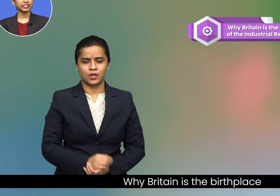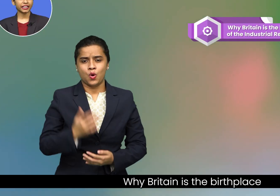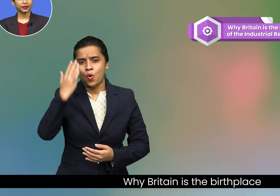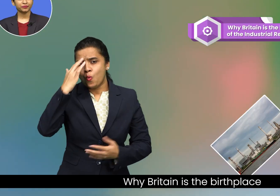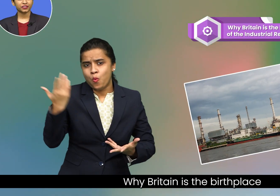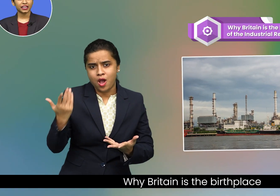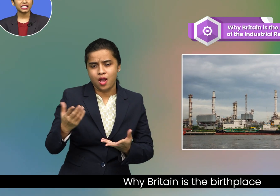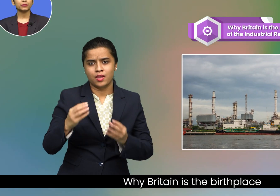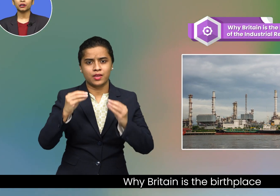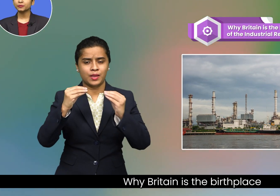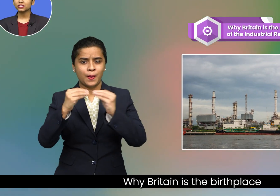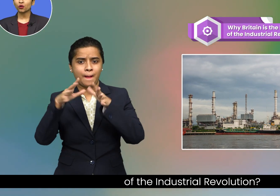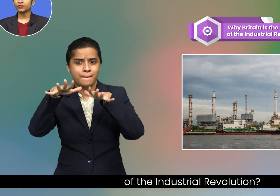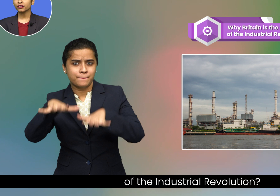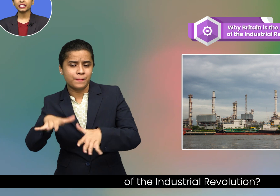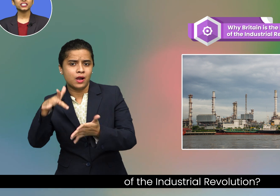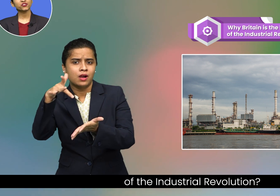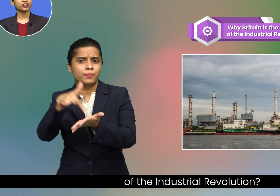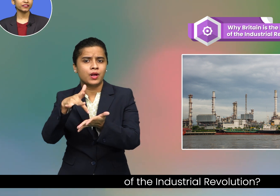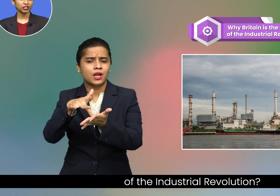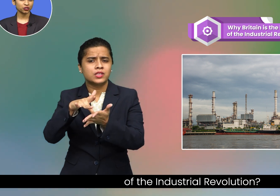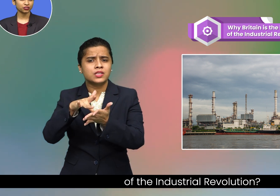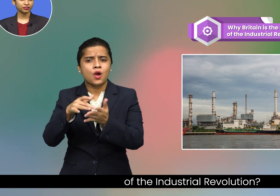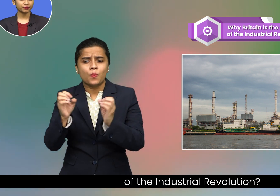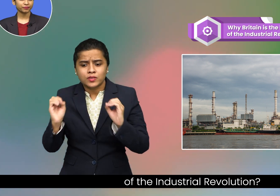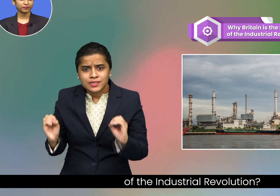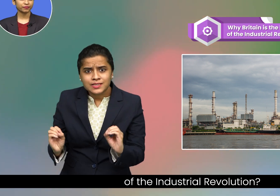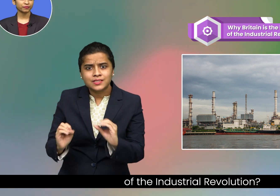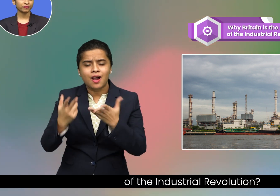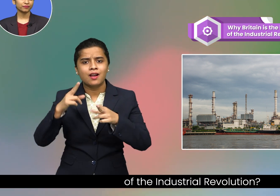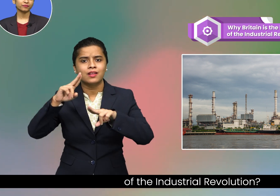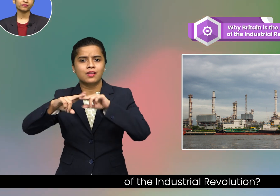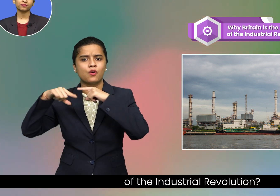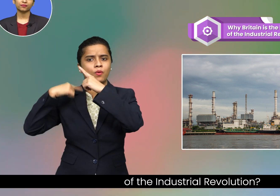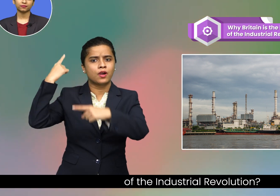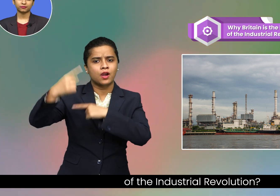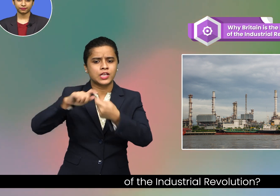Why Britain is the birthplace of the Industrial Revolution?